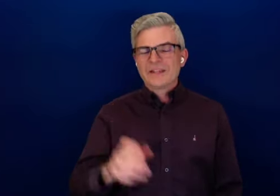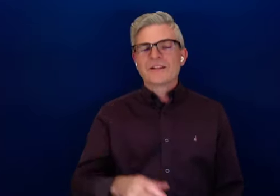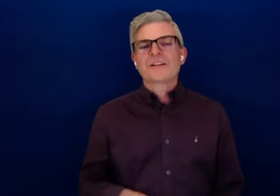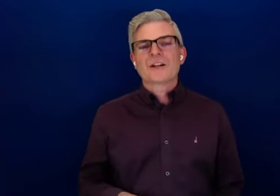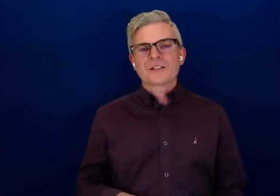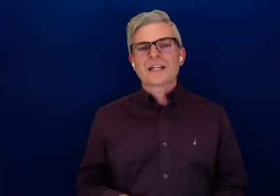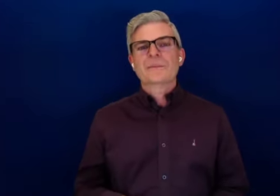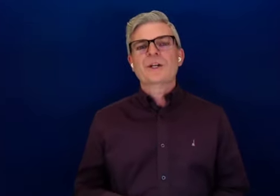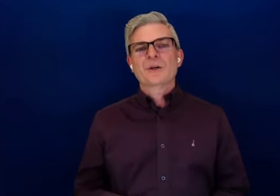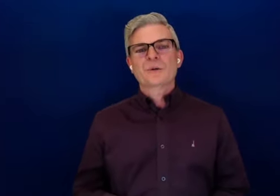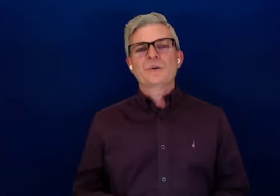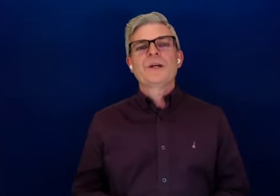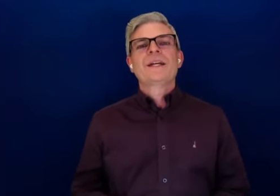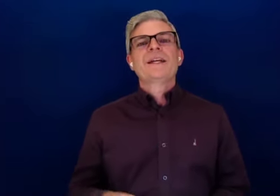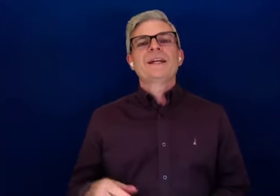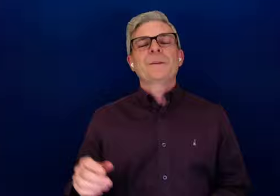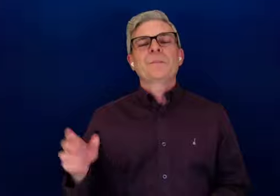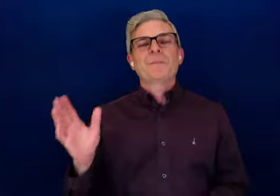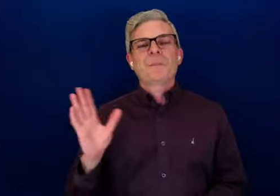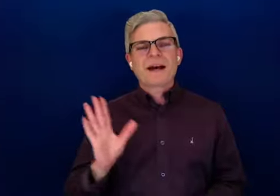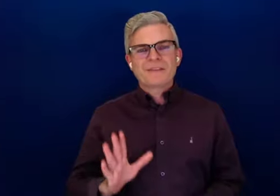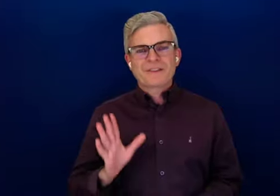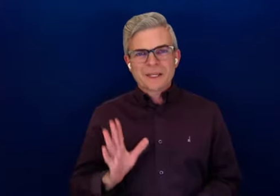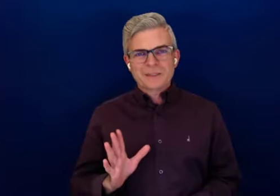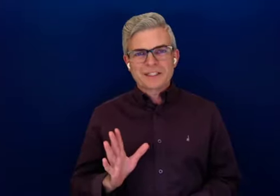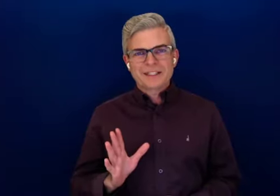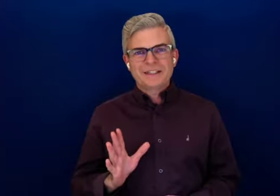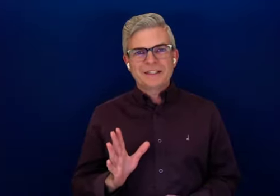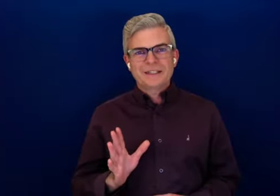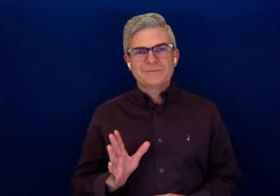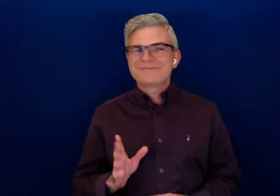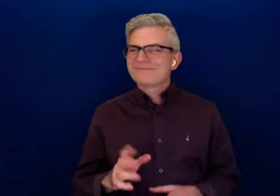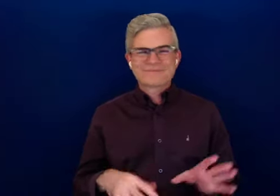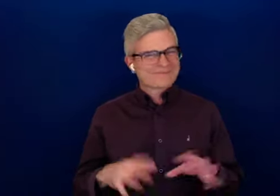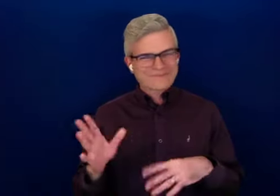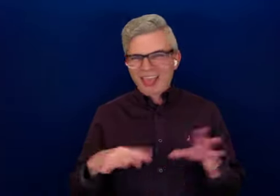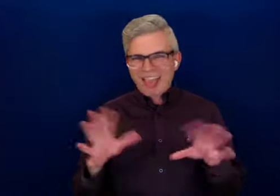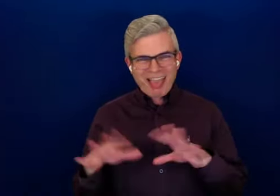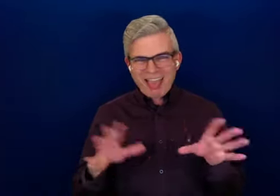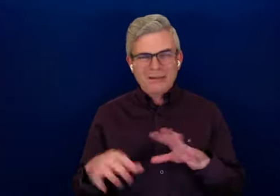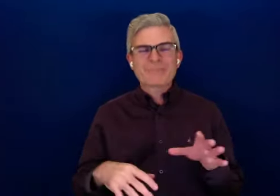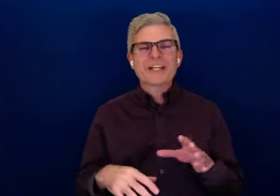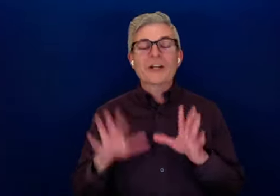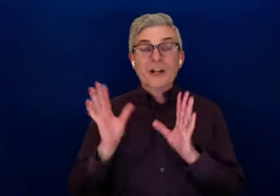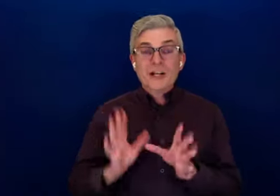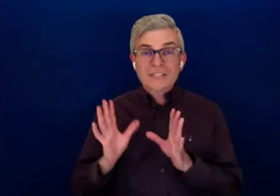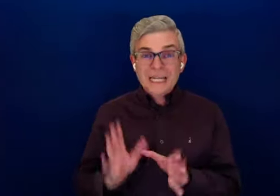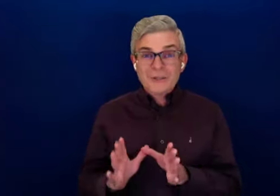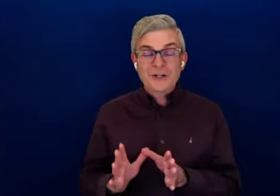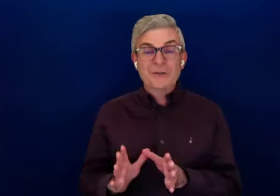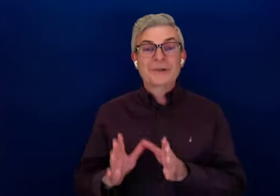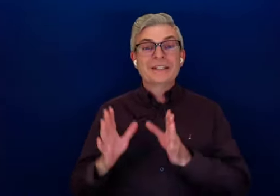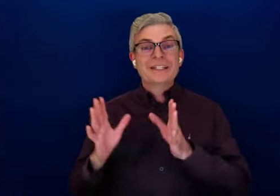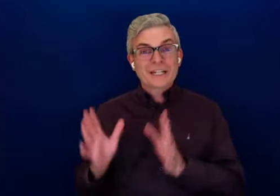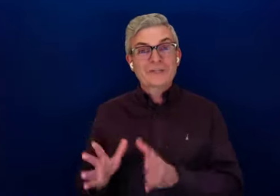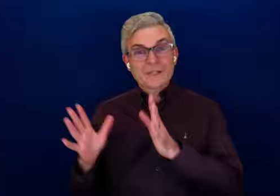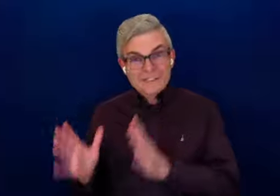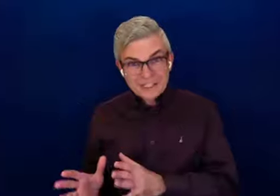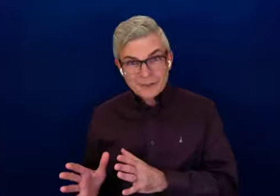a long time ago, my family, a long time ago, every